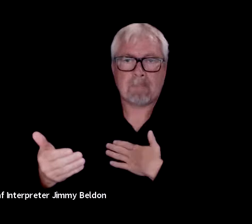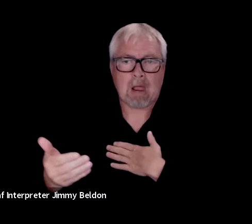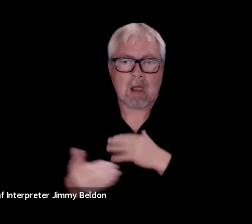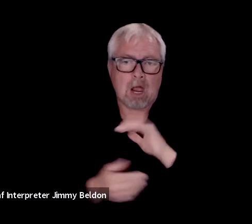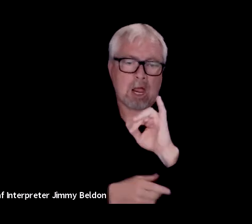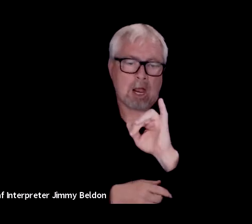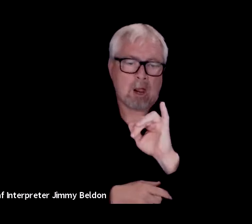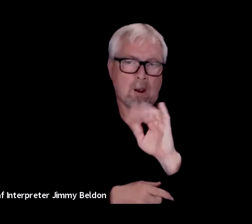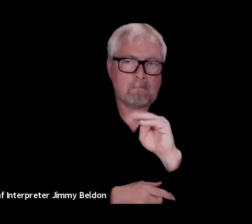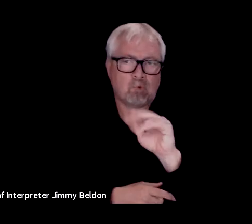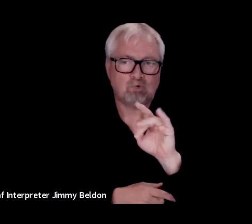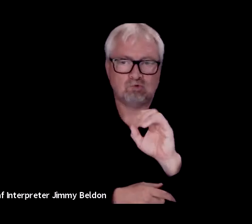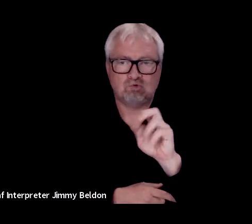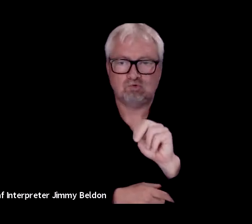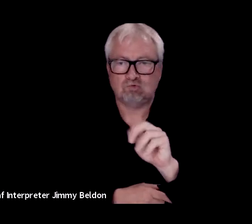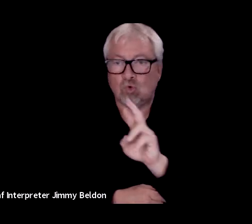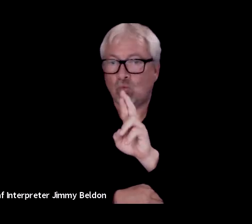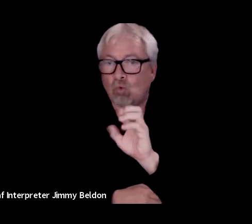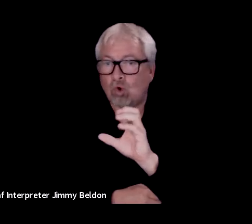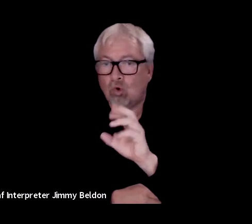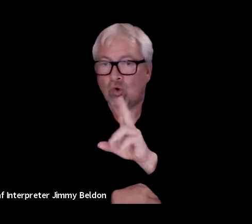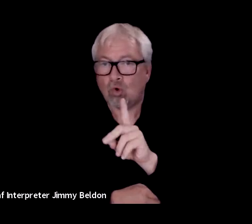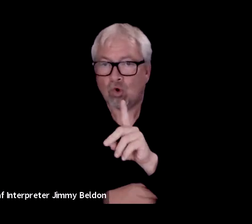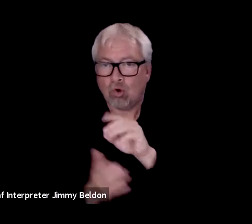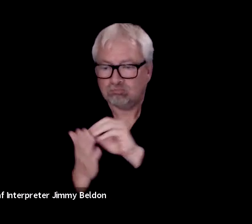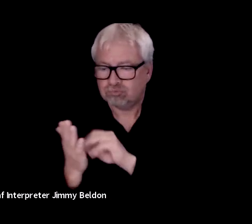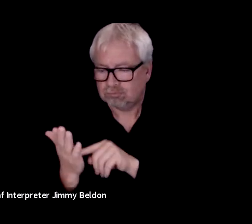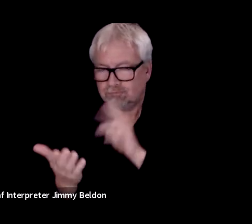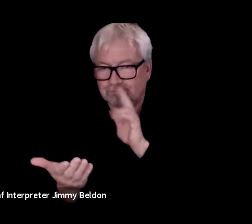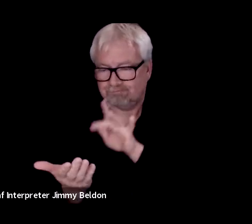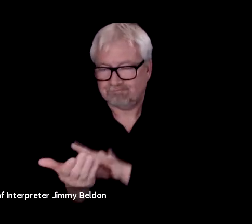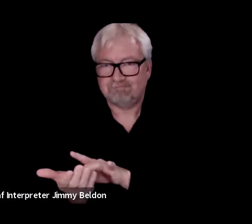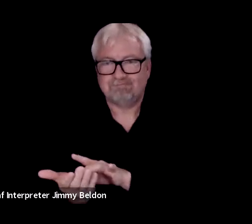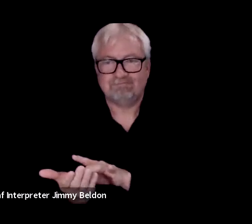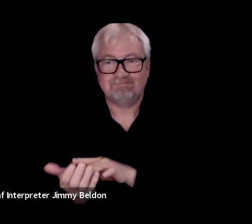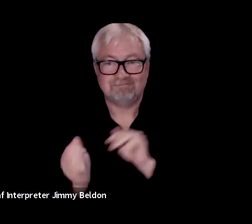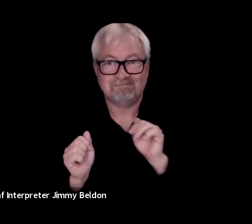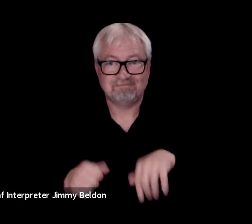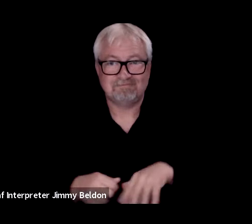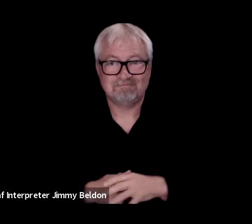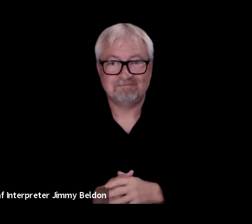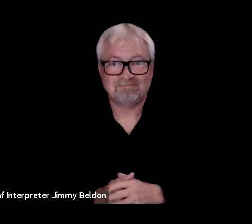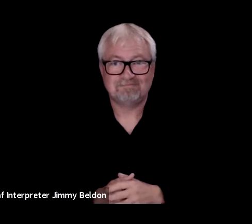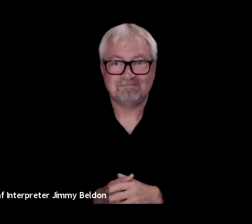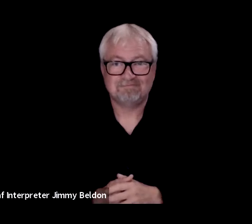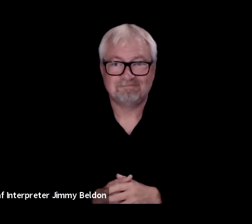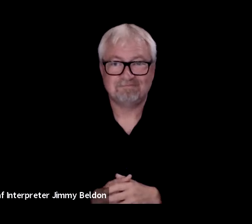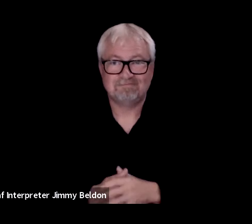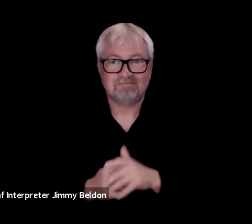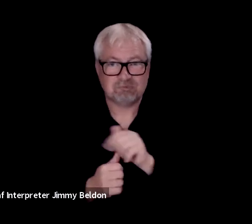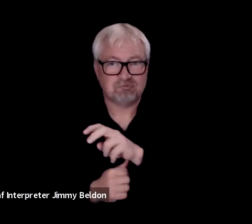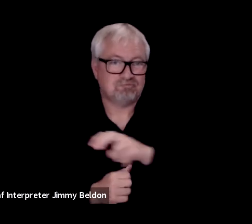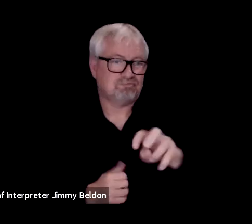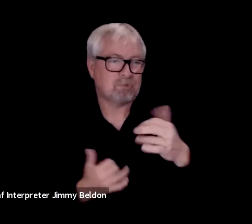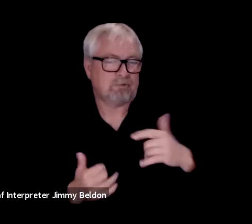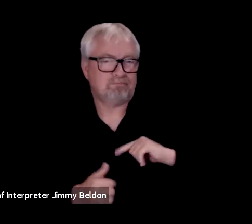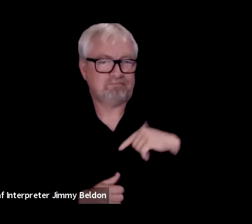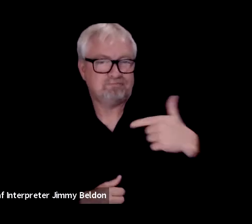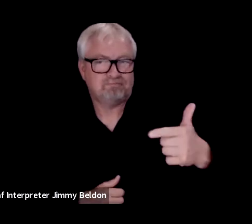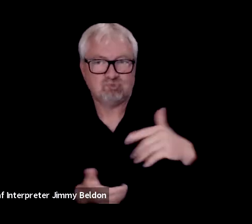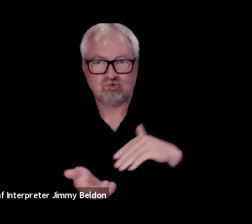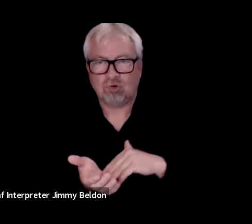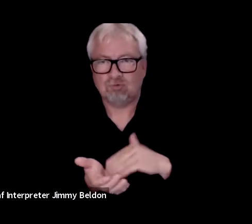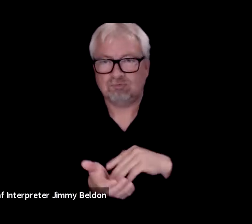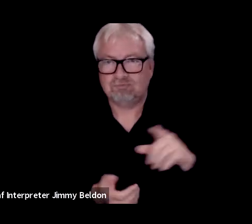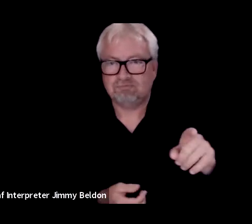to go back to give you a brief update on our ongoing data review work. As I mentioned at the top of the call, there are a number